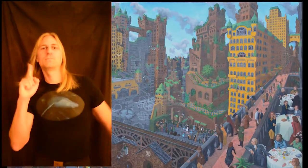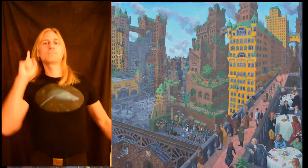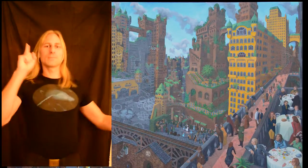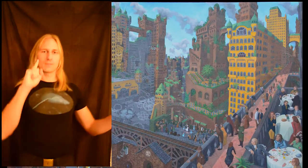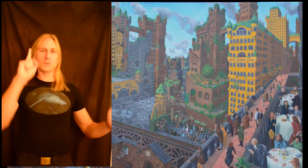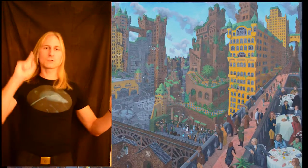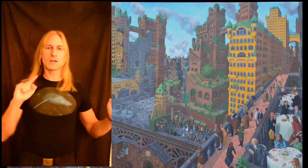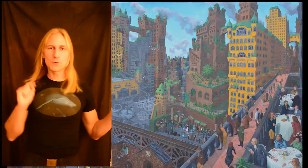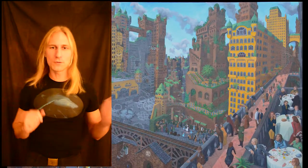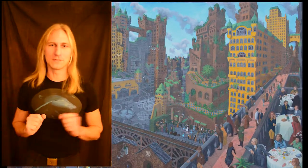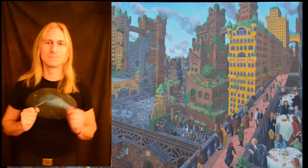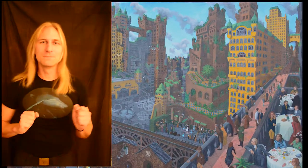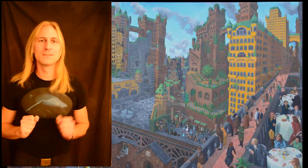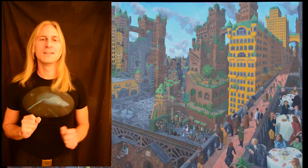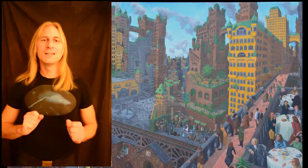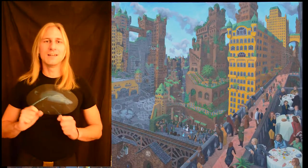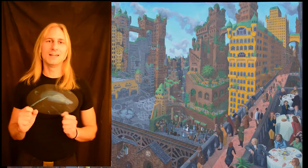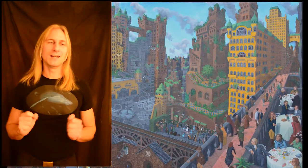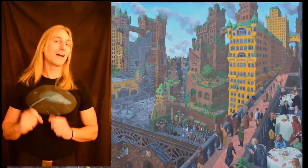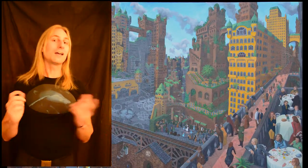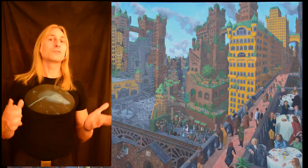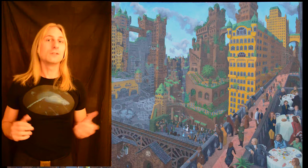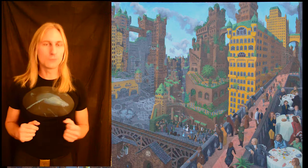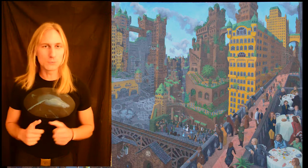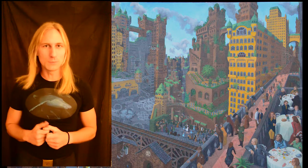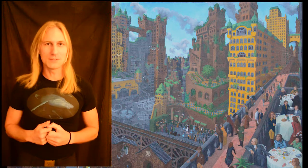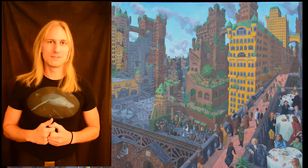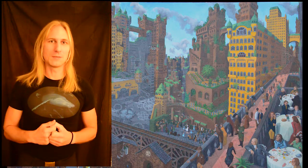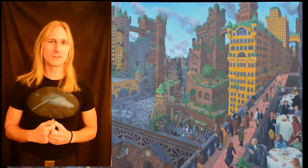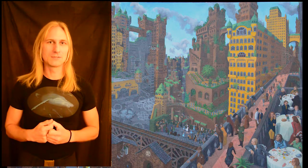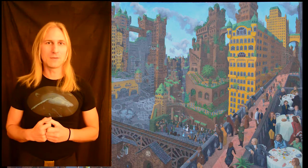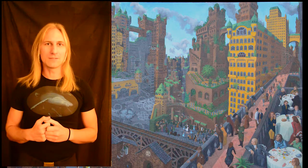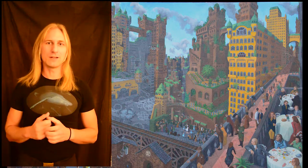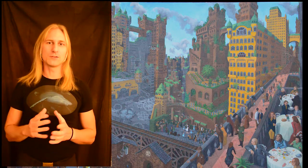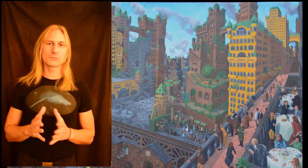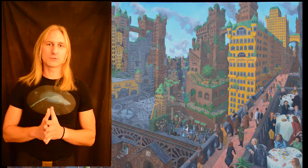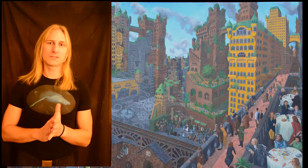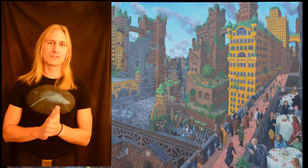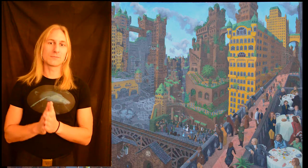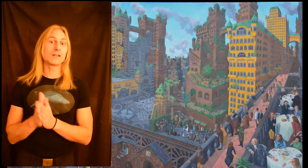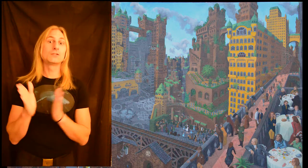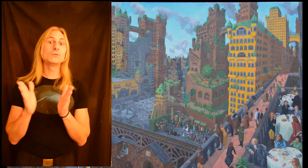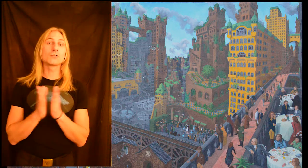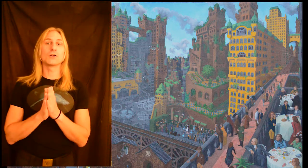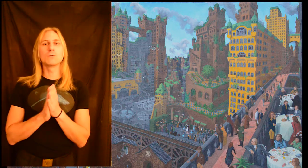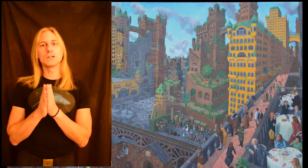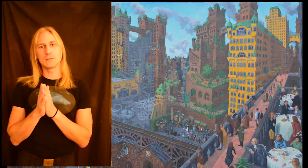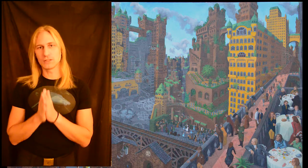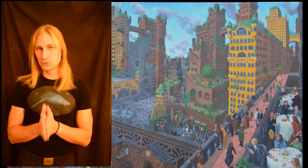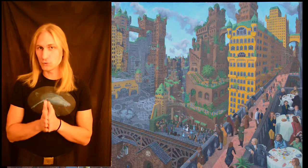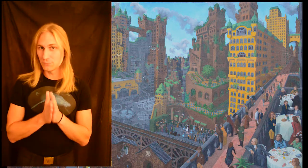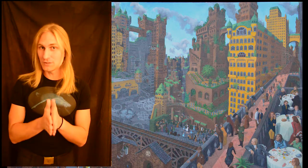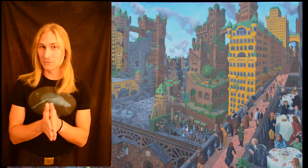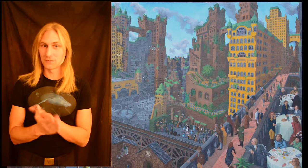Oh, there was one more thing. I'd like to inform you a bit about my various projects. I do not only